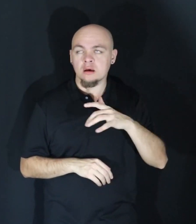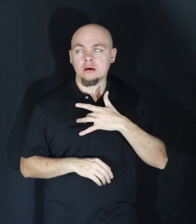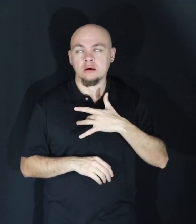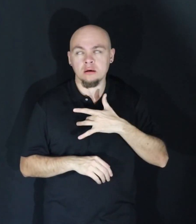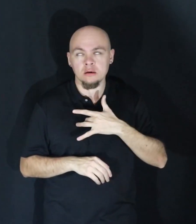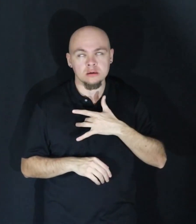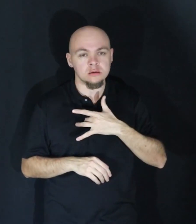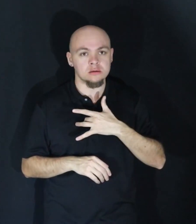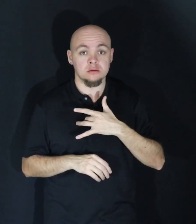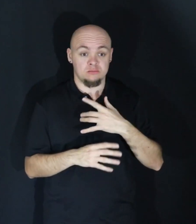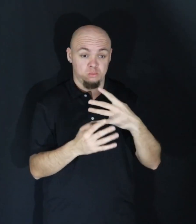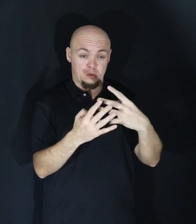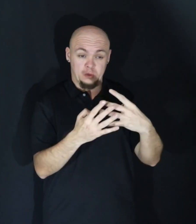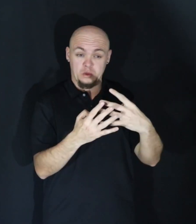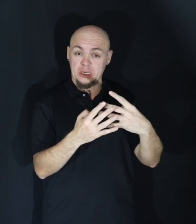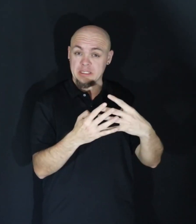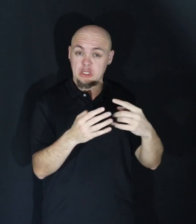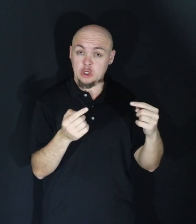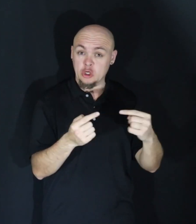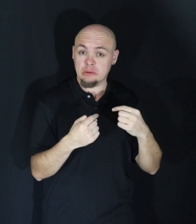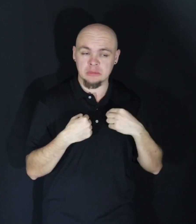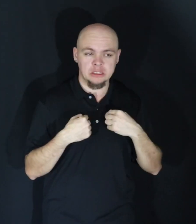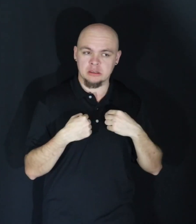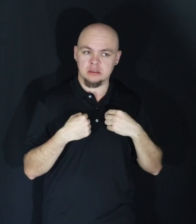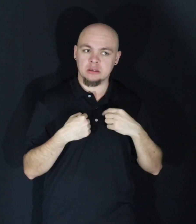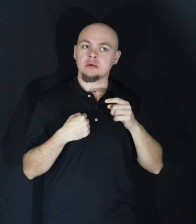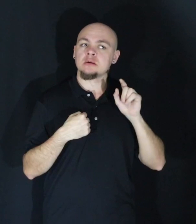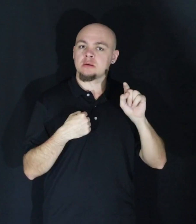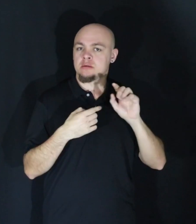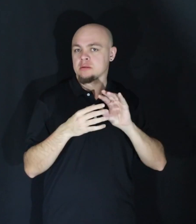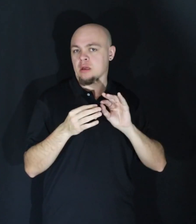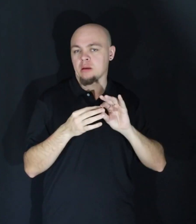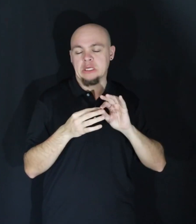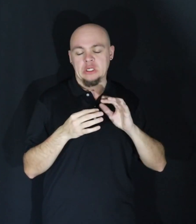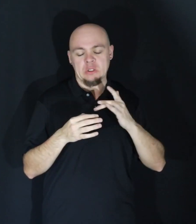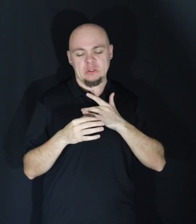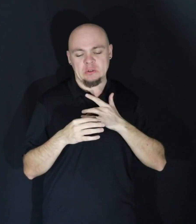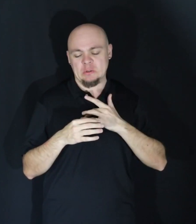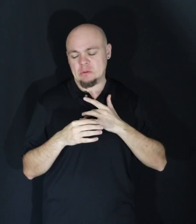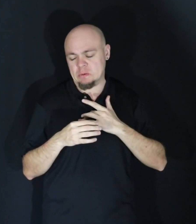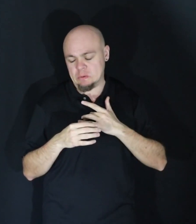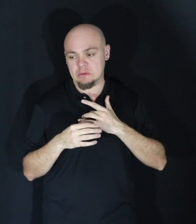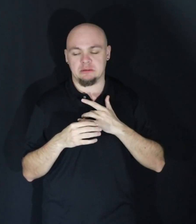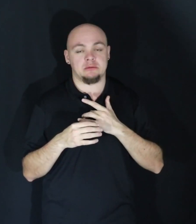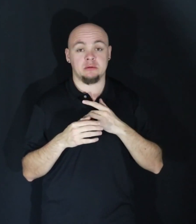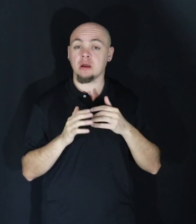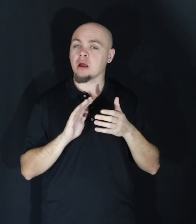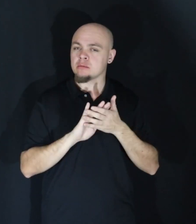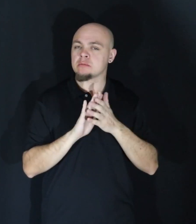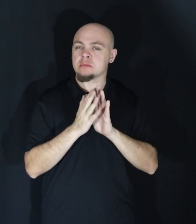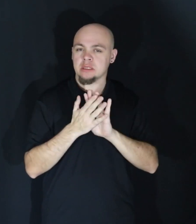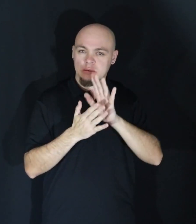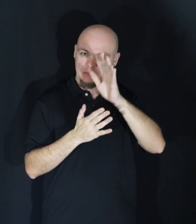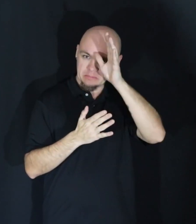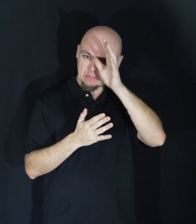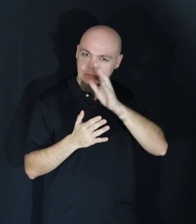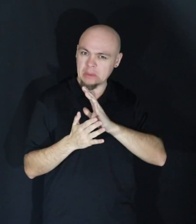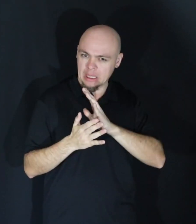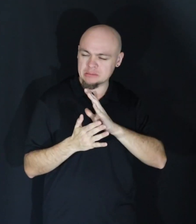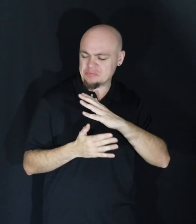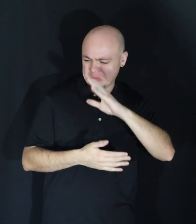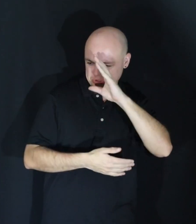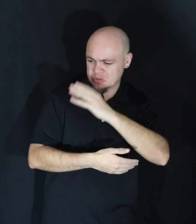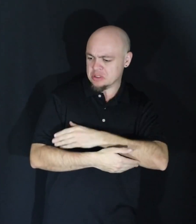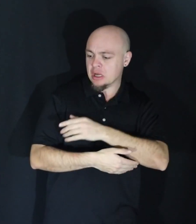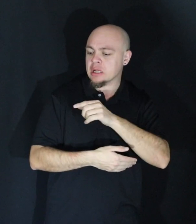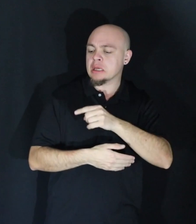hurt me more than prison ever could. So I decided to become that man again, the man that my son had